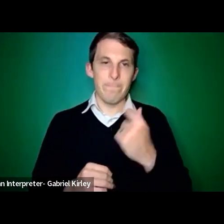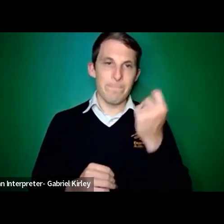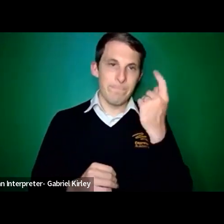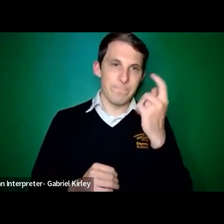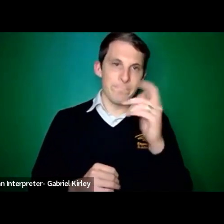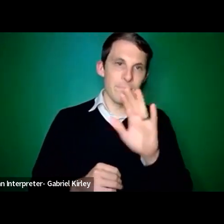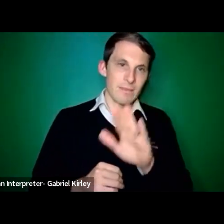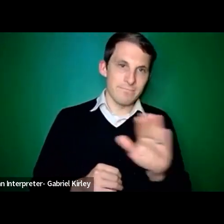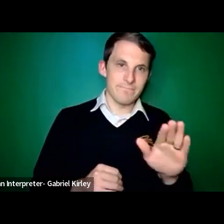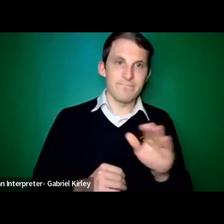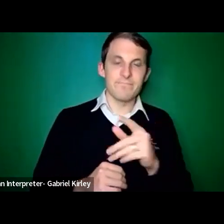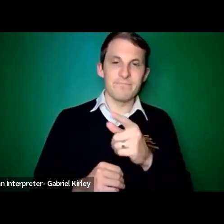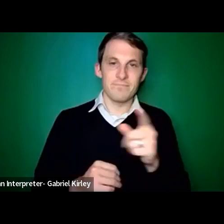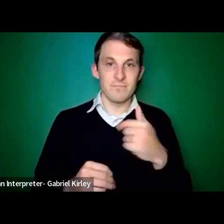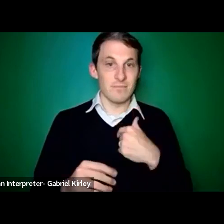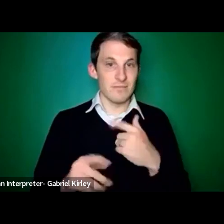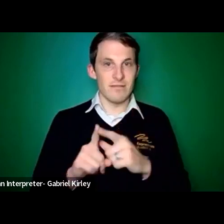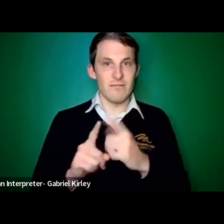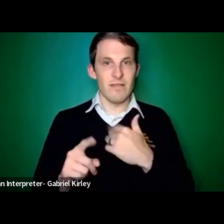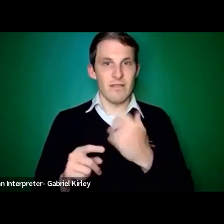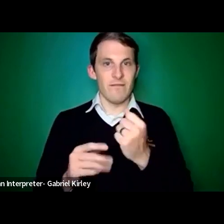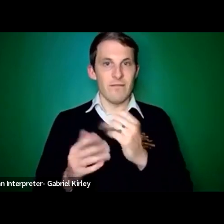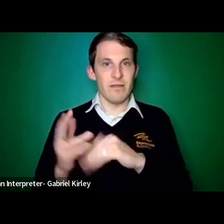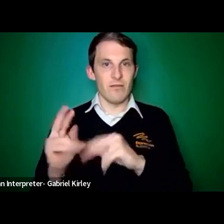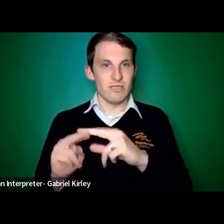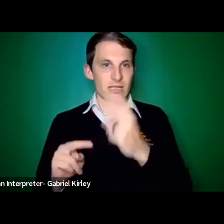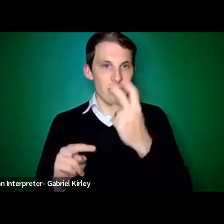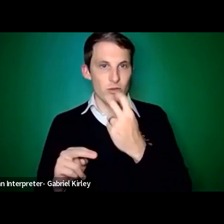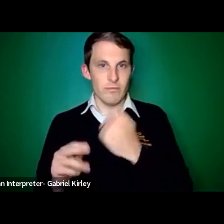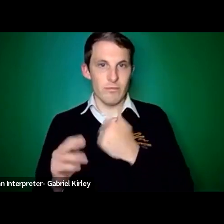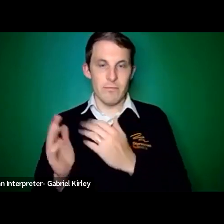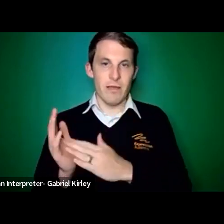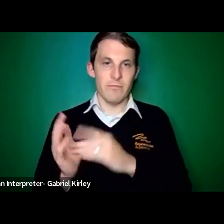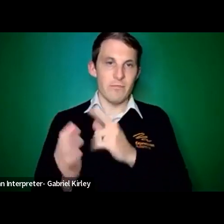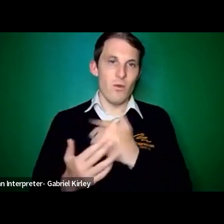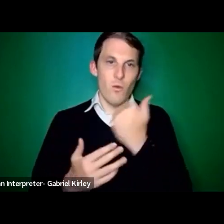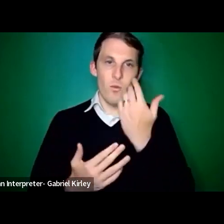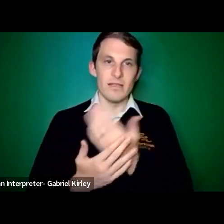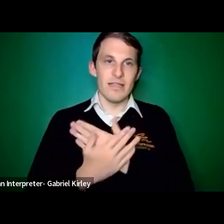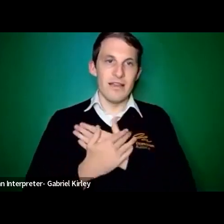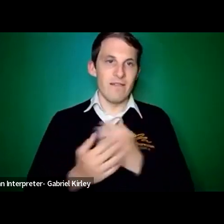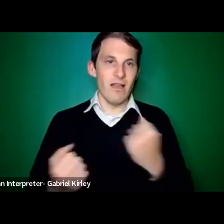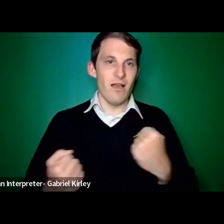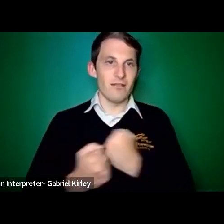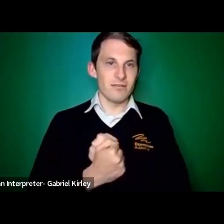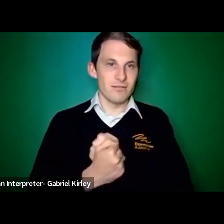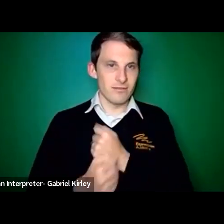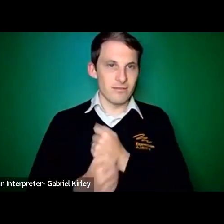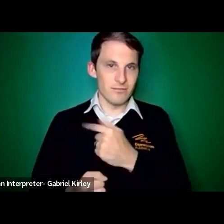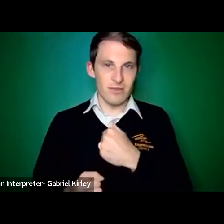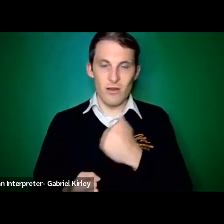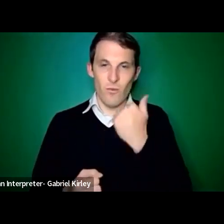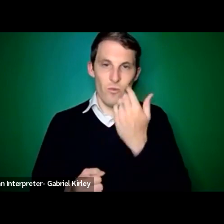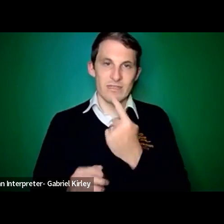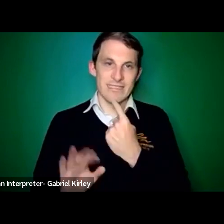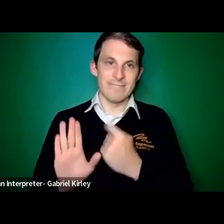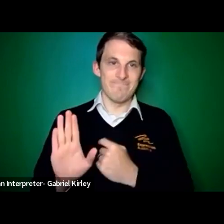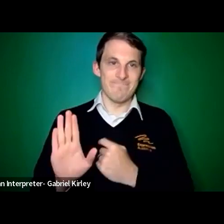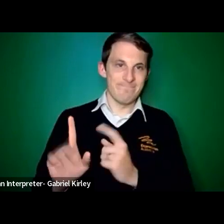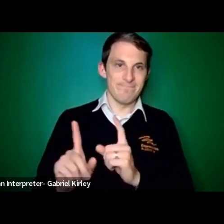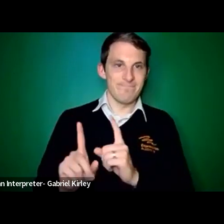I certainly have aged parents and my mother always likes to have a hug, but I'm rejecting her at this stage